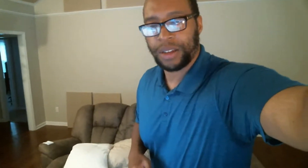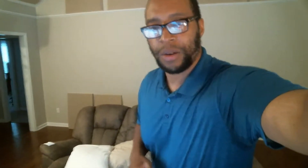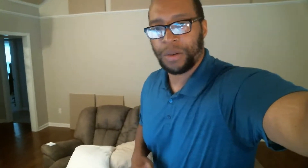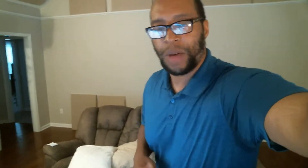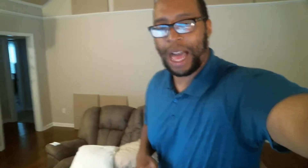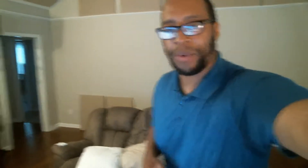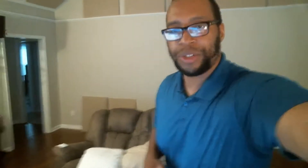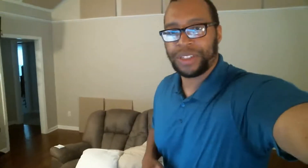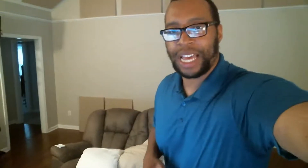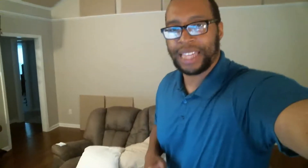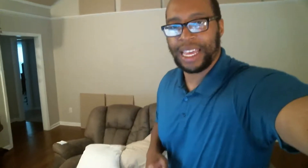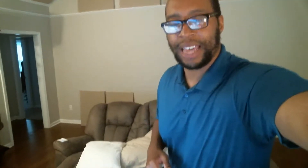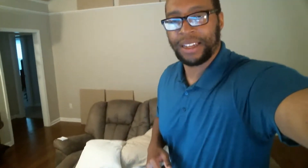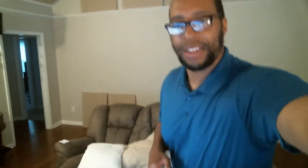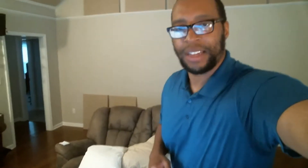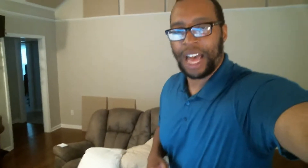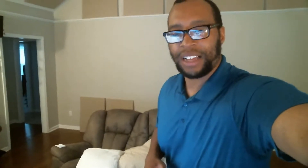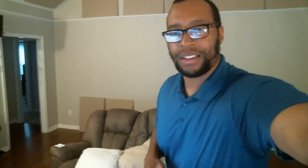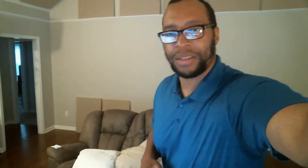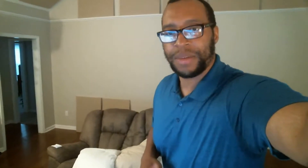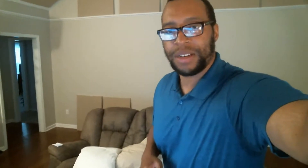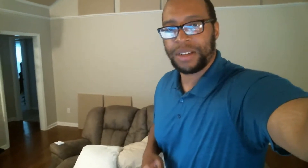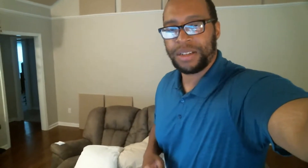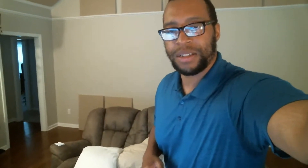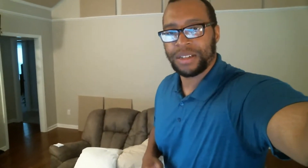So how would you sign that? I cooked a meal